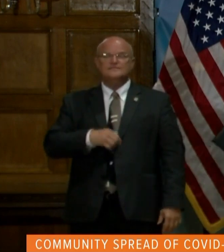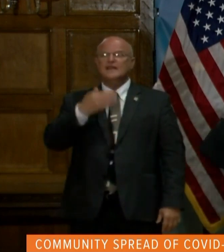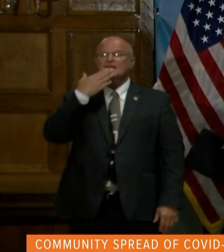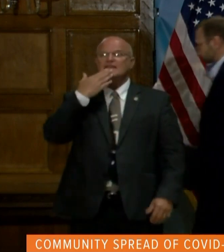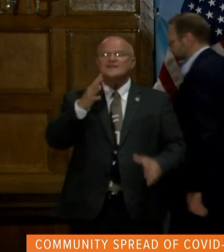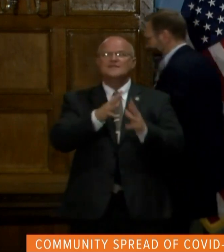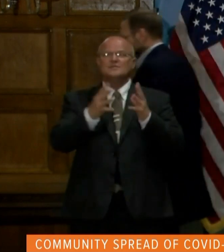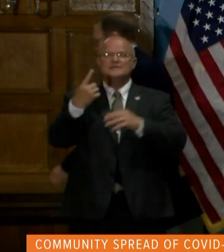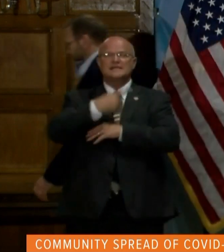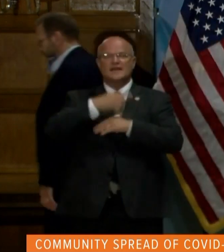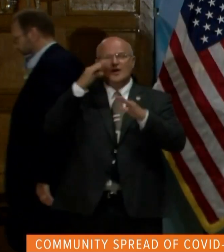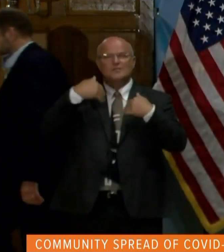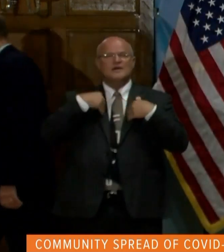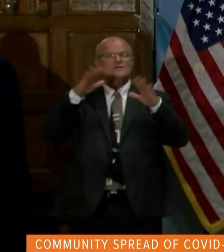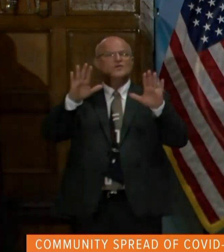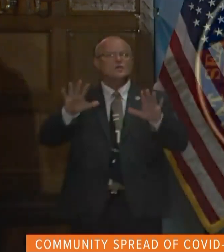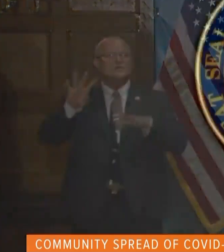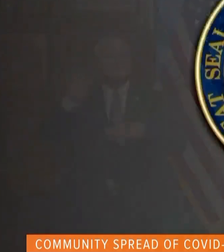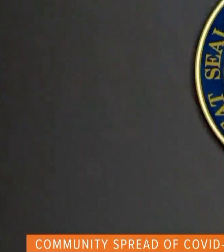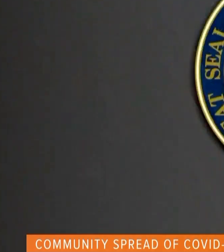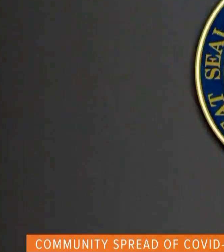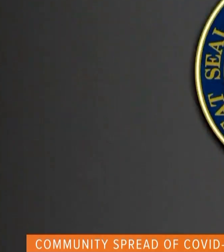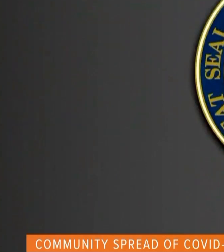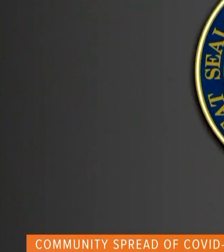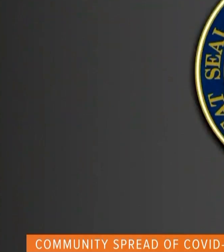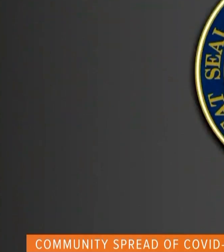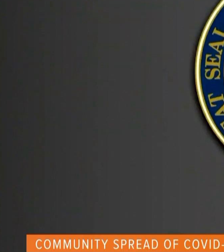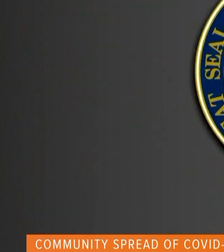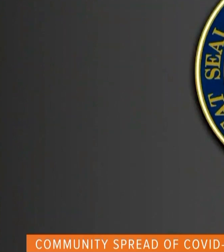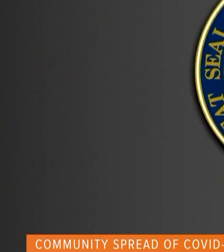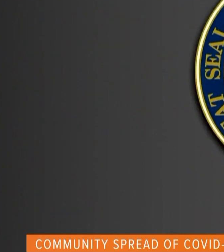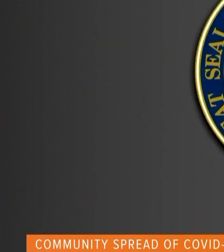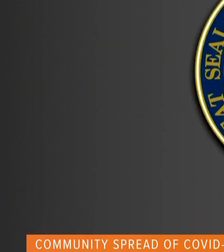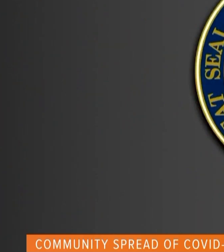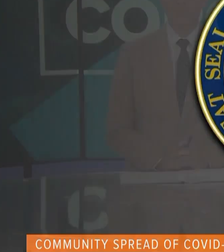Thank you very much today. I hope you all have a wonderful 4th.